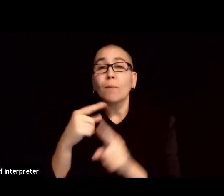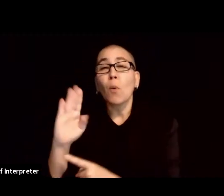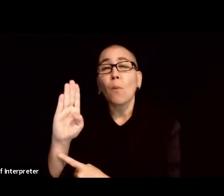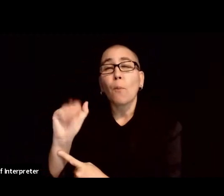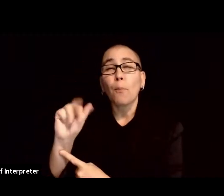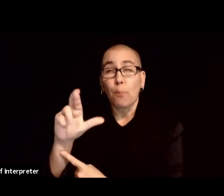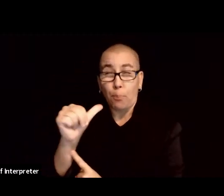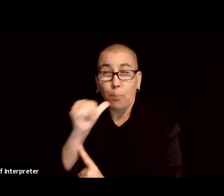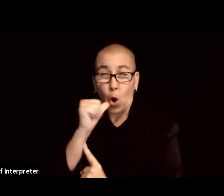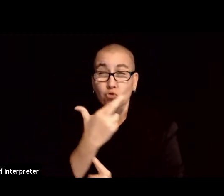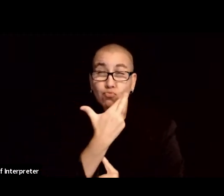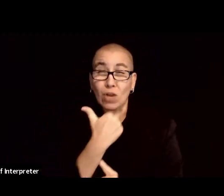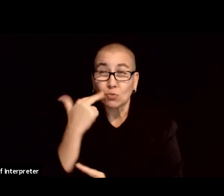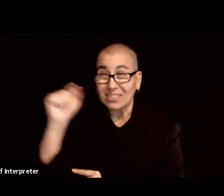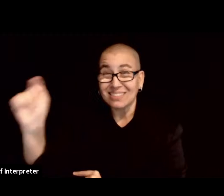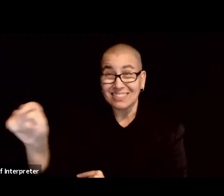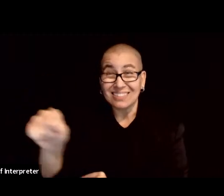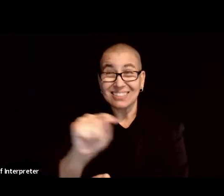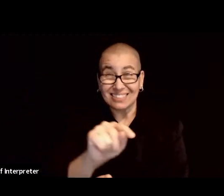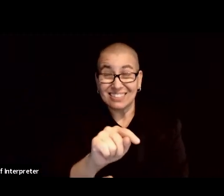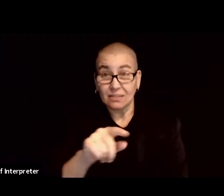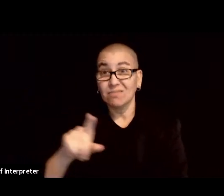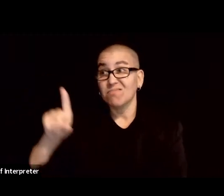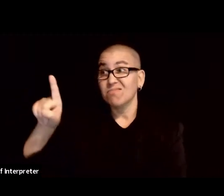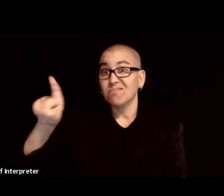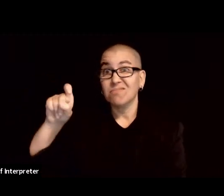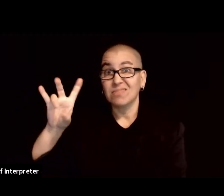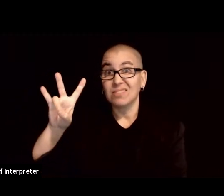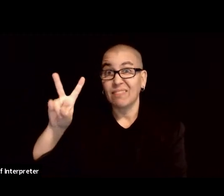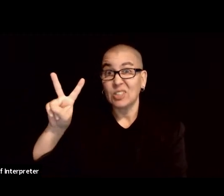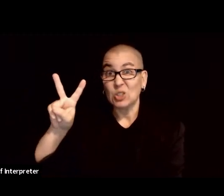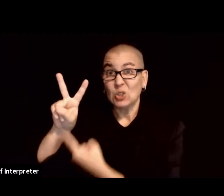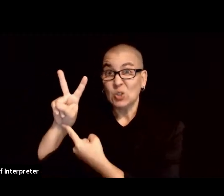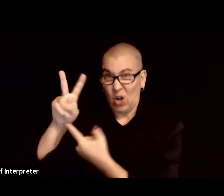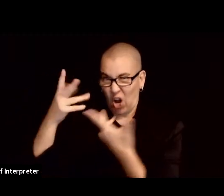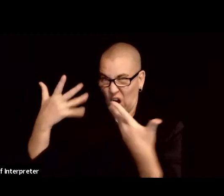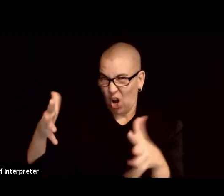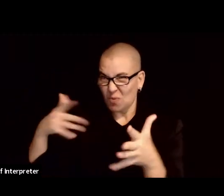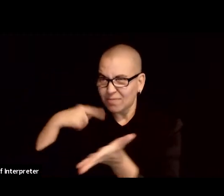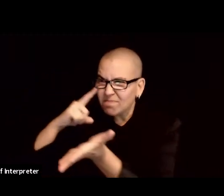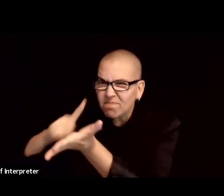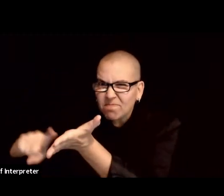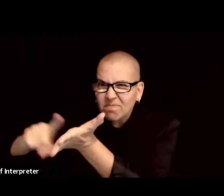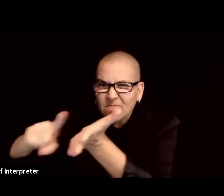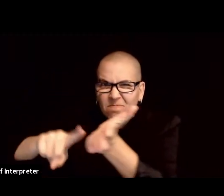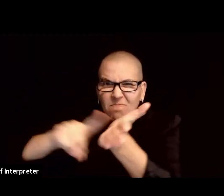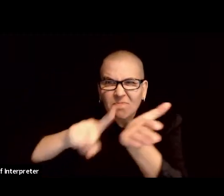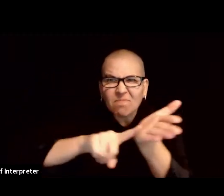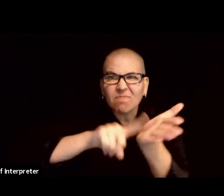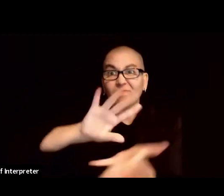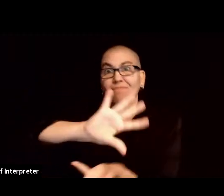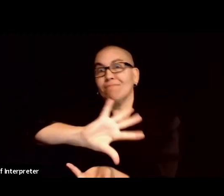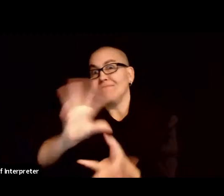172 investigations at 161 establishments, accounting for